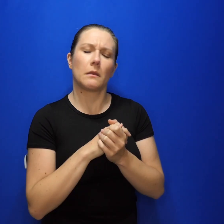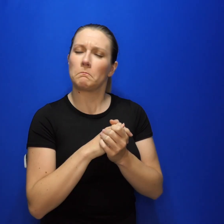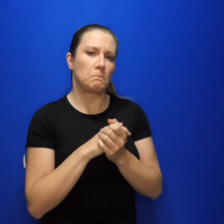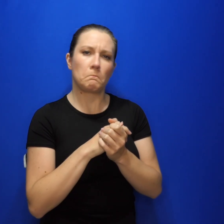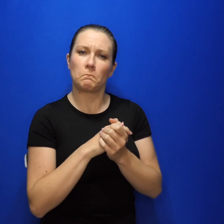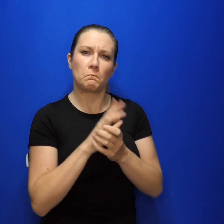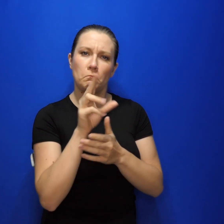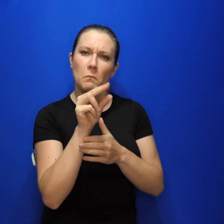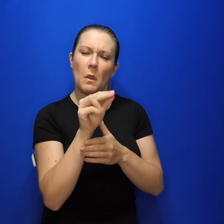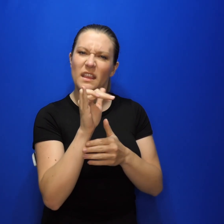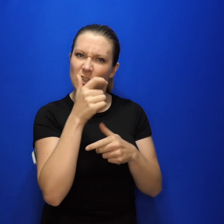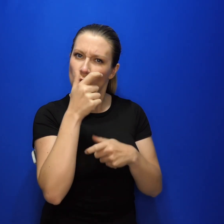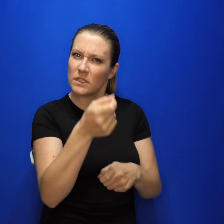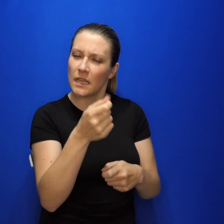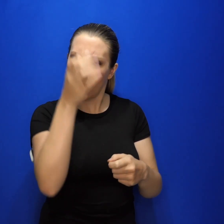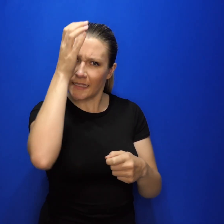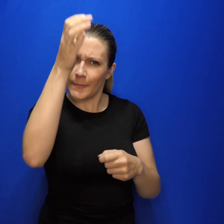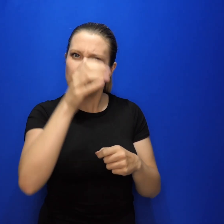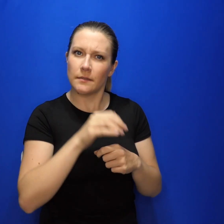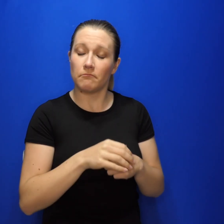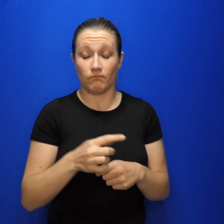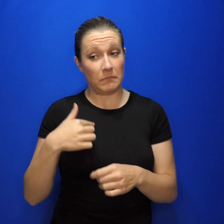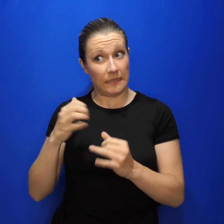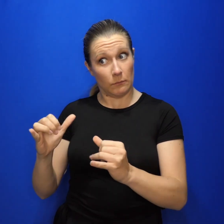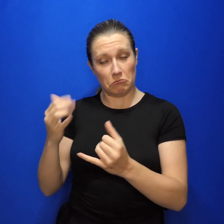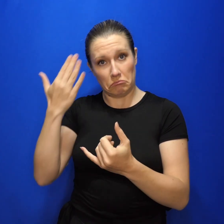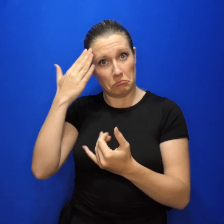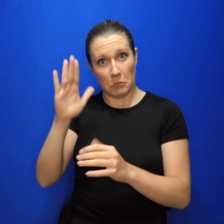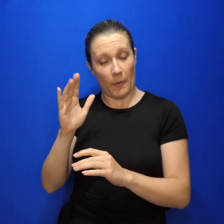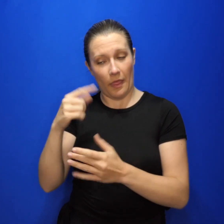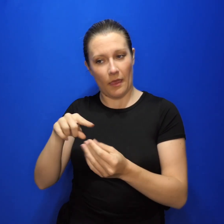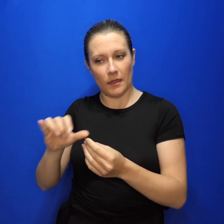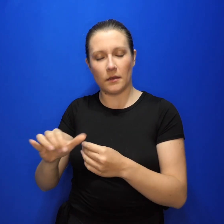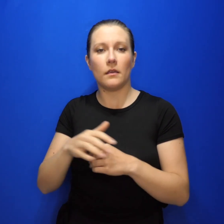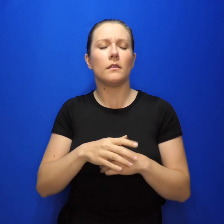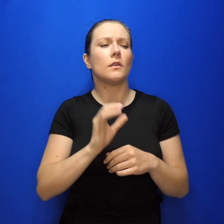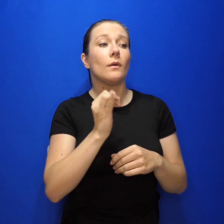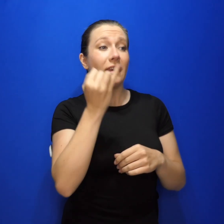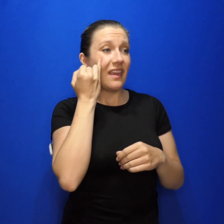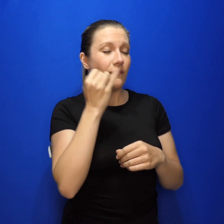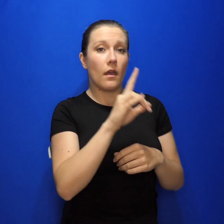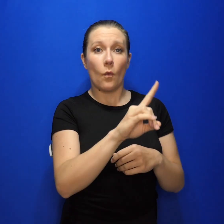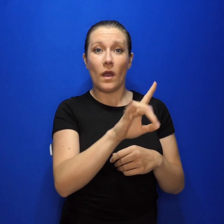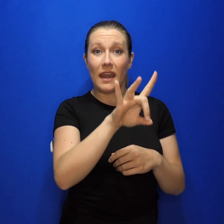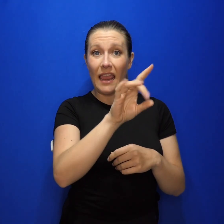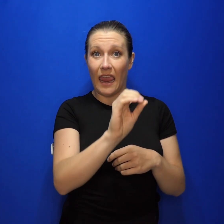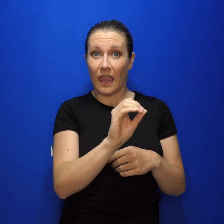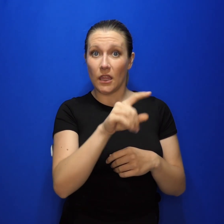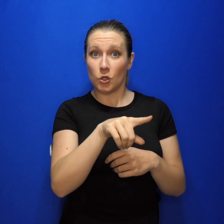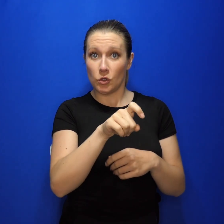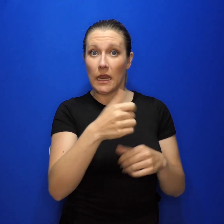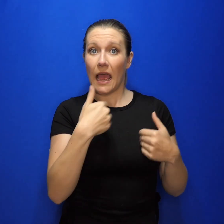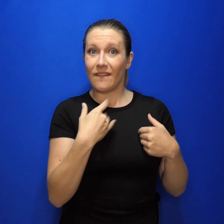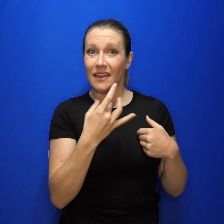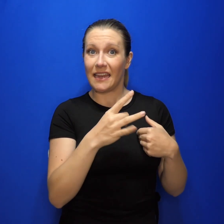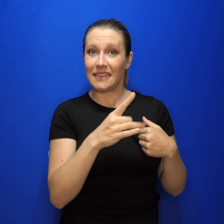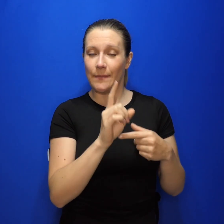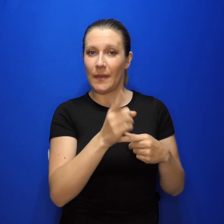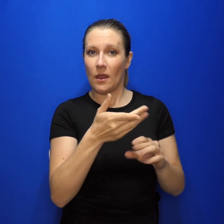I have not. That's an interesting concept. I haven't either. So if your blood sugar is 180, you should have an 18-minute pre-bolus.